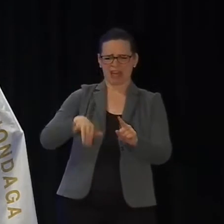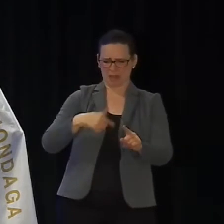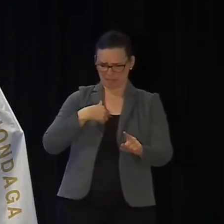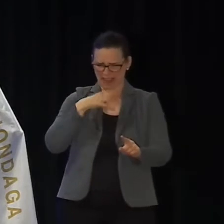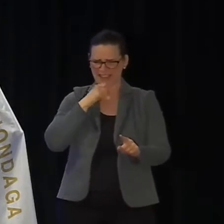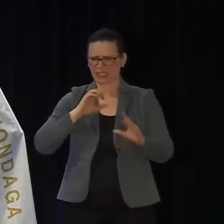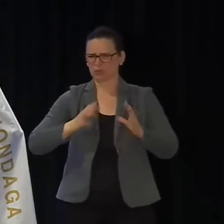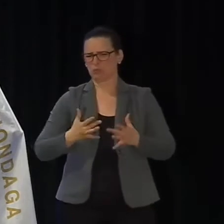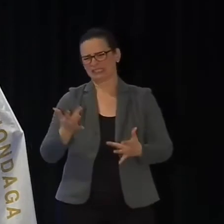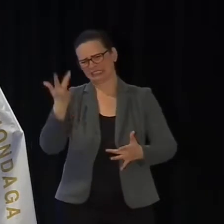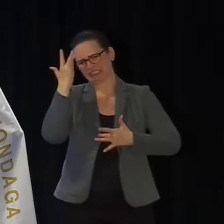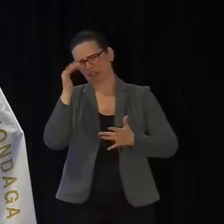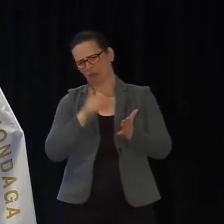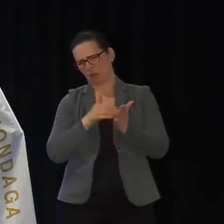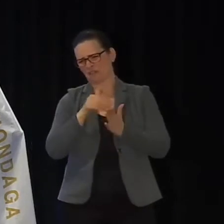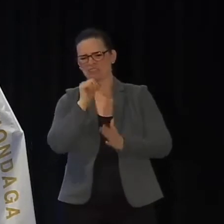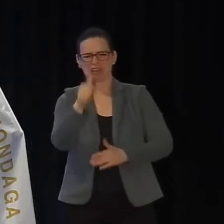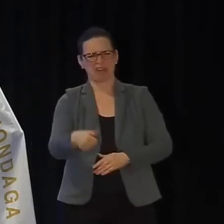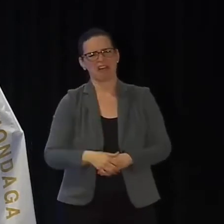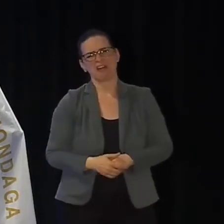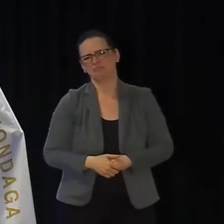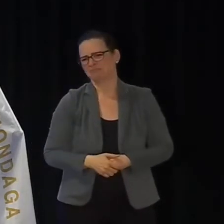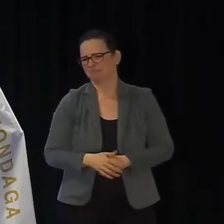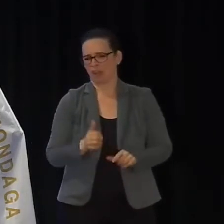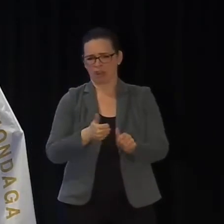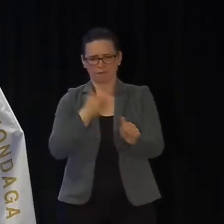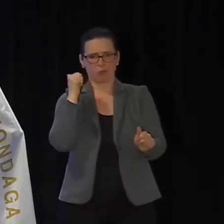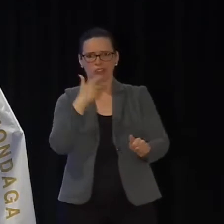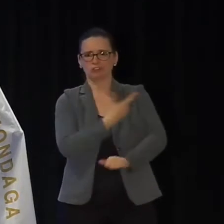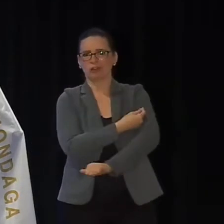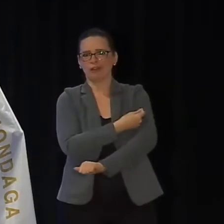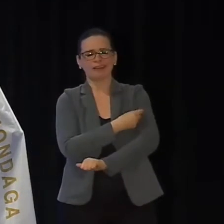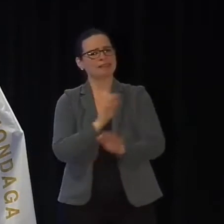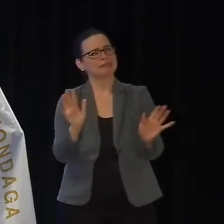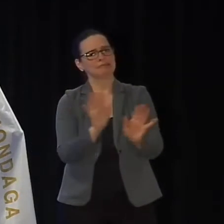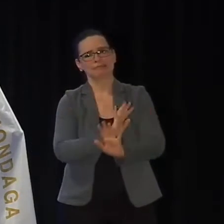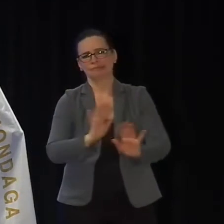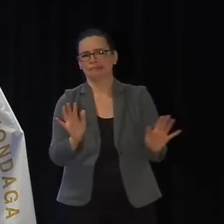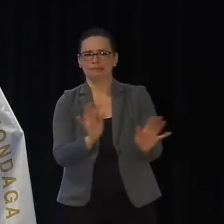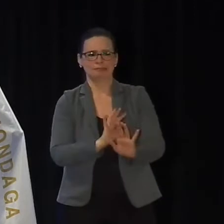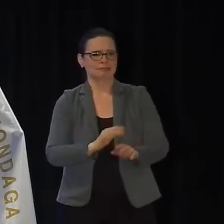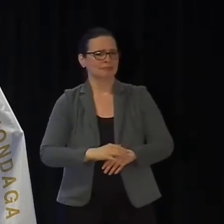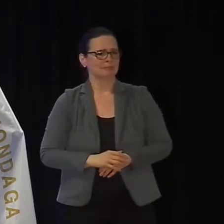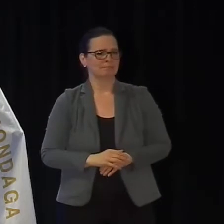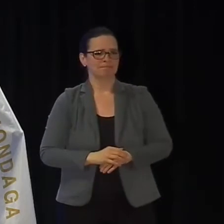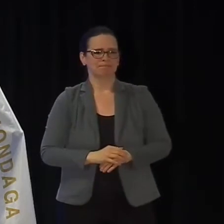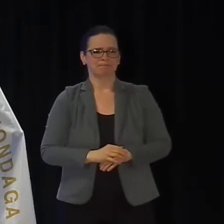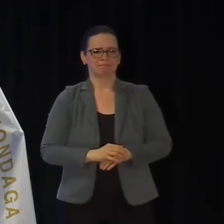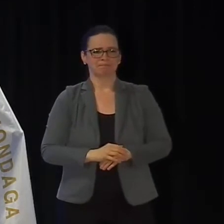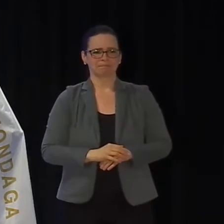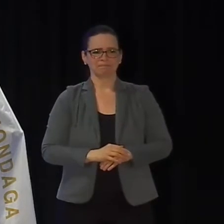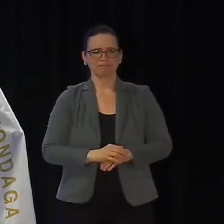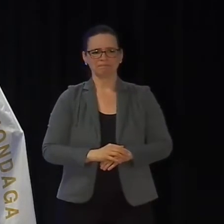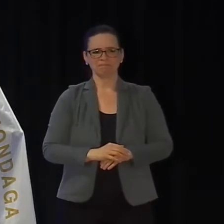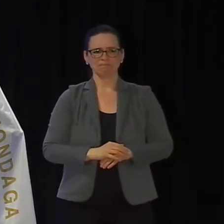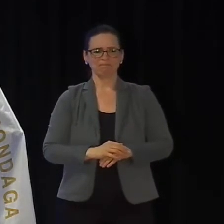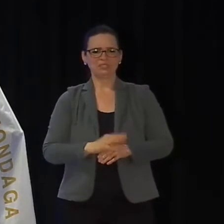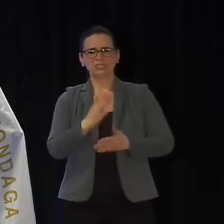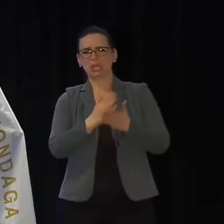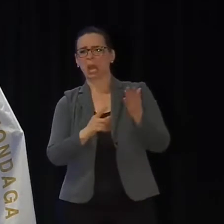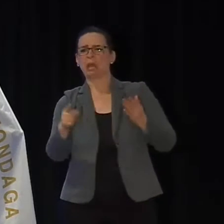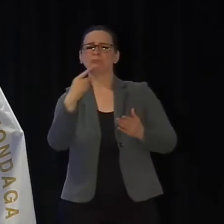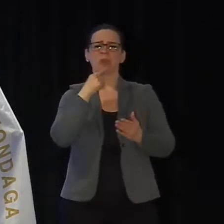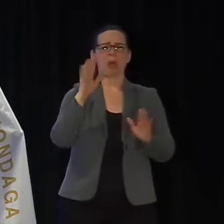up the regulations. I won't be able to do what I want to do anyways, so I'm not going to get the shot. Those are people we can have a conversation with and let